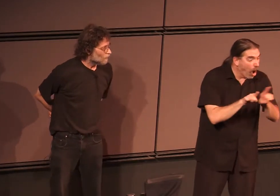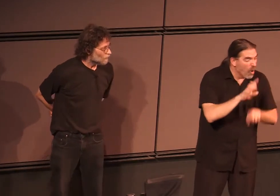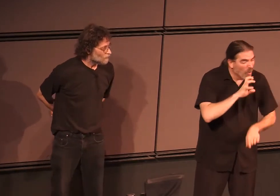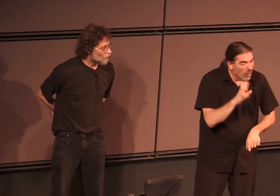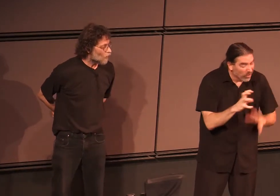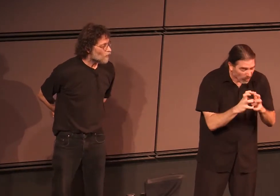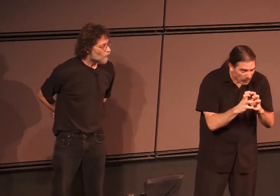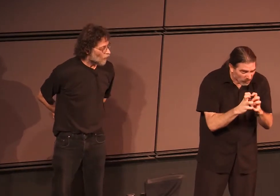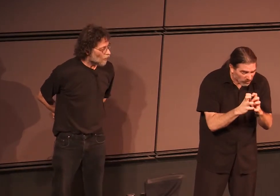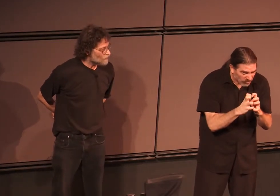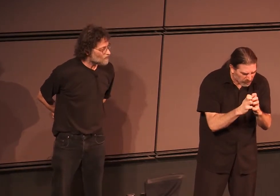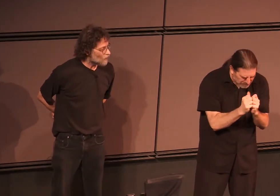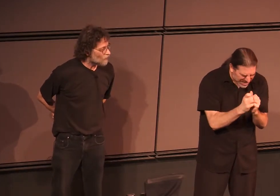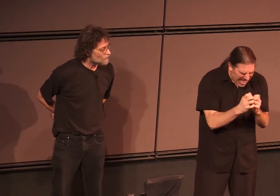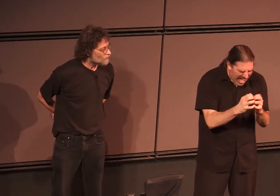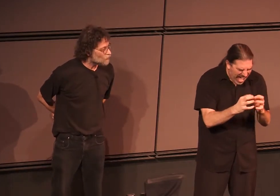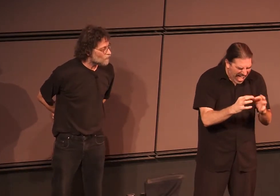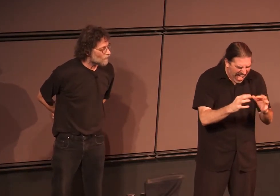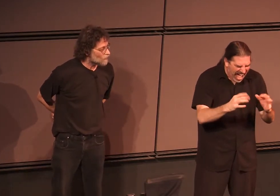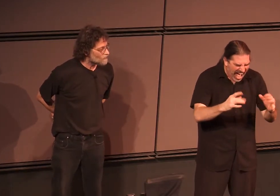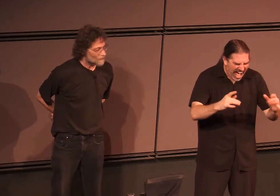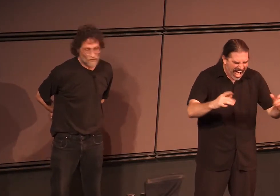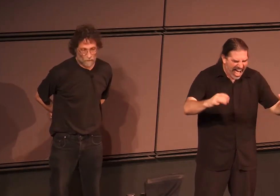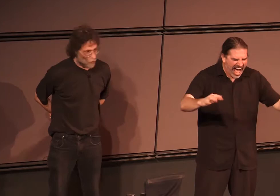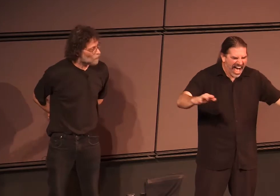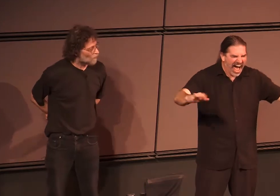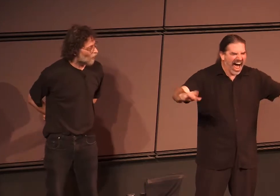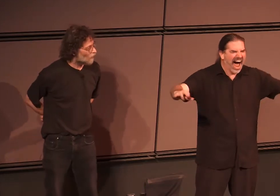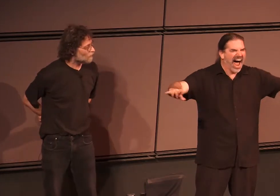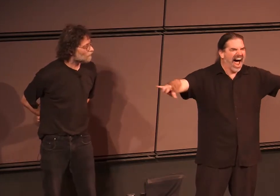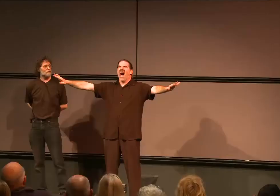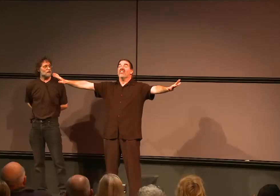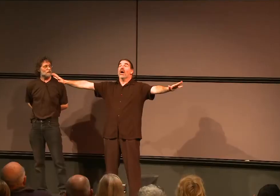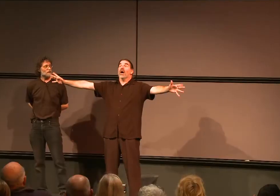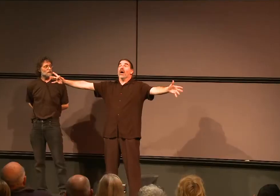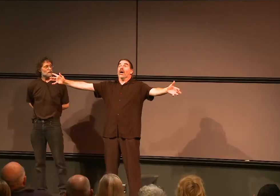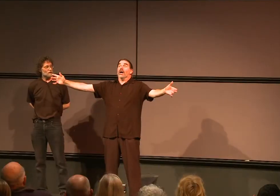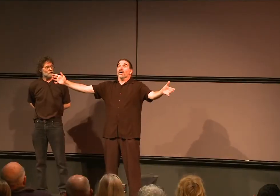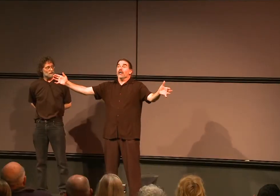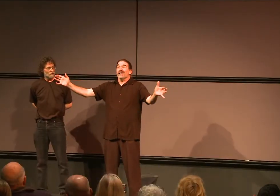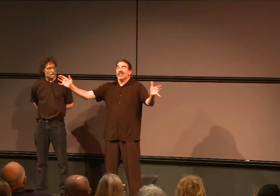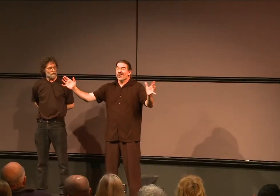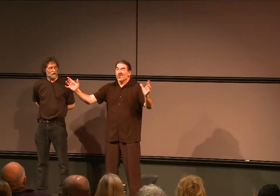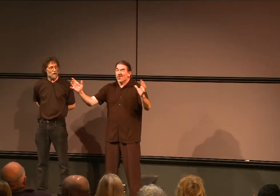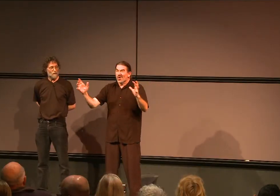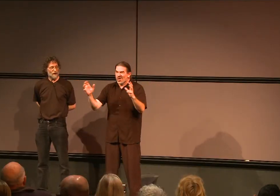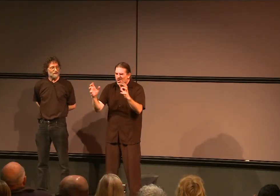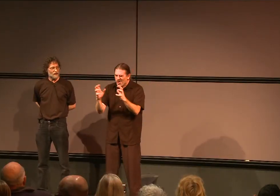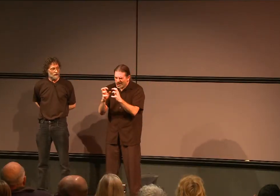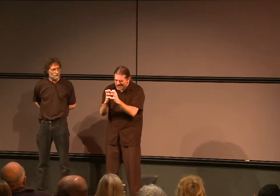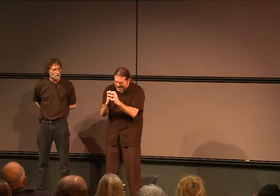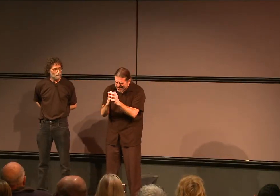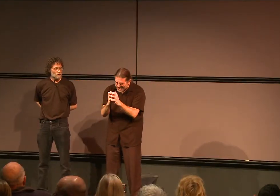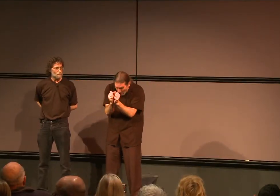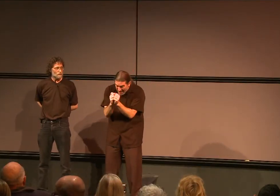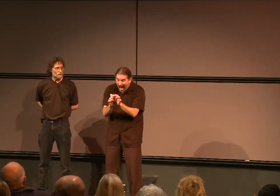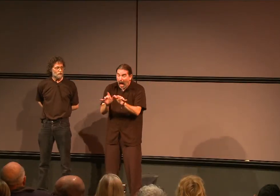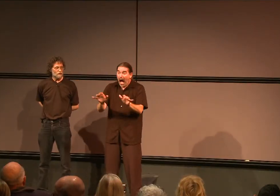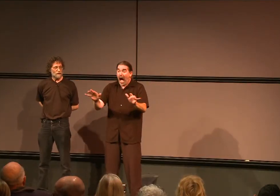You know, all the stars of the universe explode apart, and then they come back together,